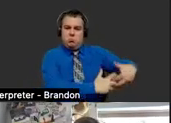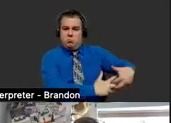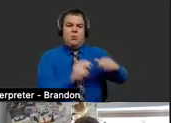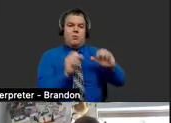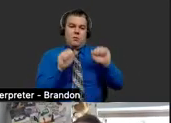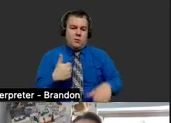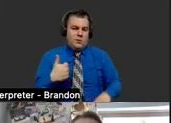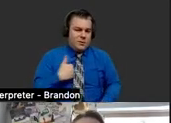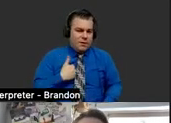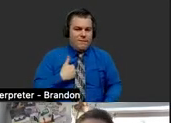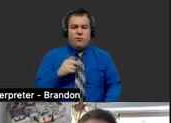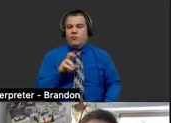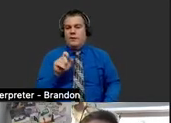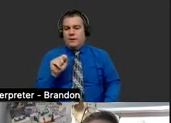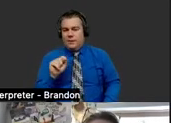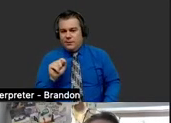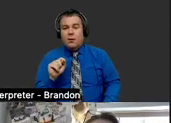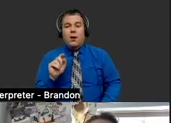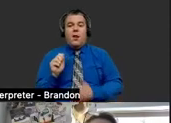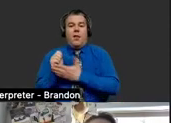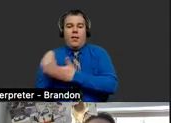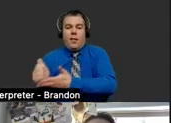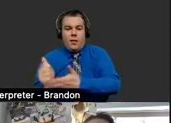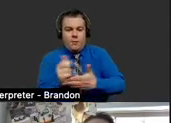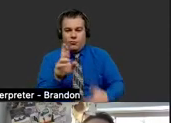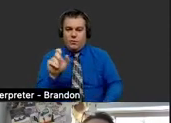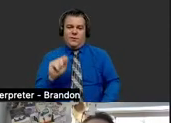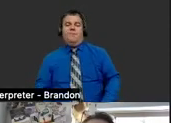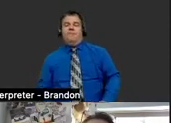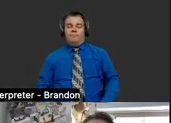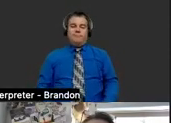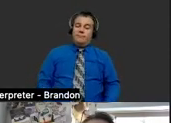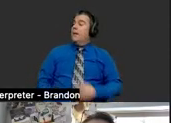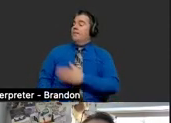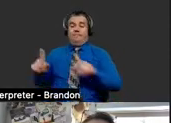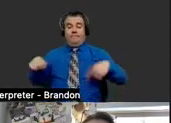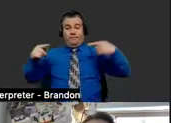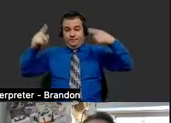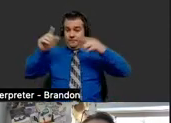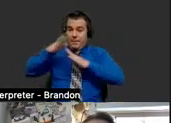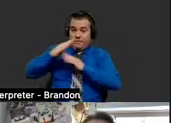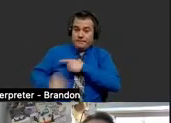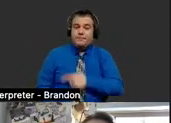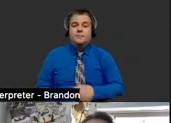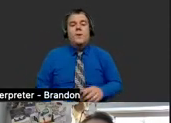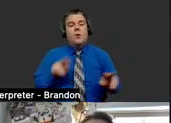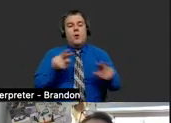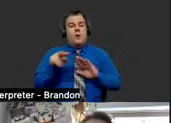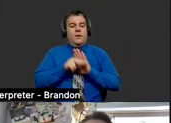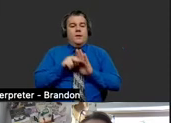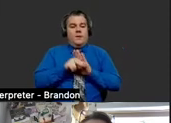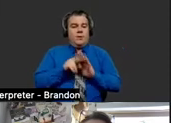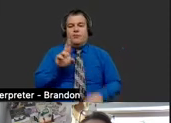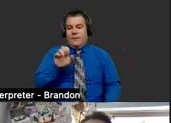ourselves reset and help others reset. But let's go ahead and come up here and just watch the video, the reset